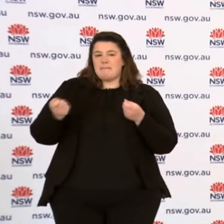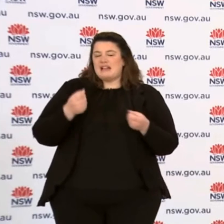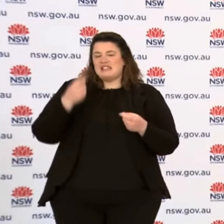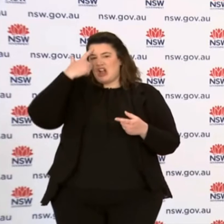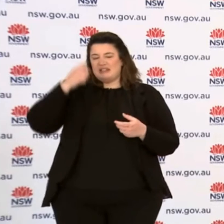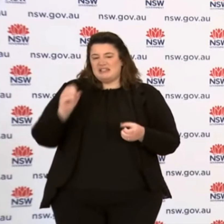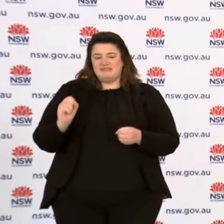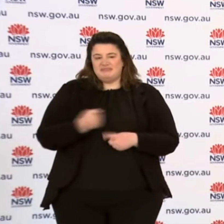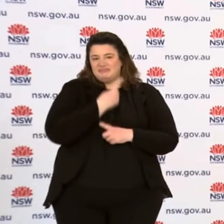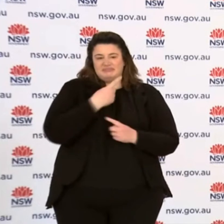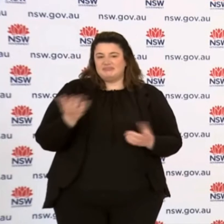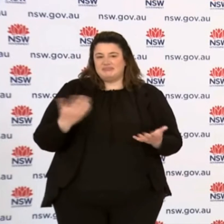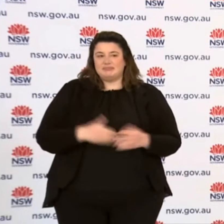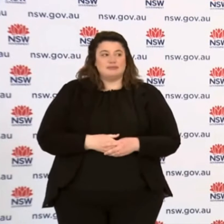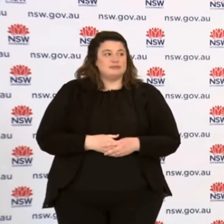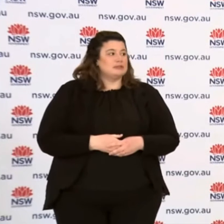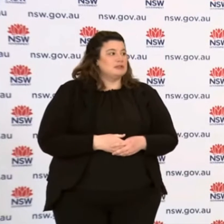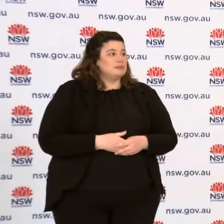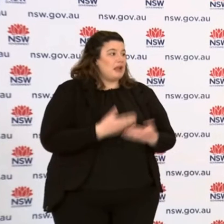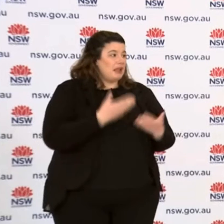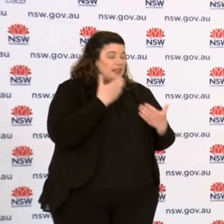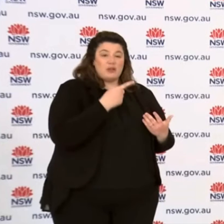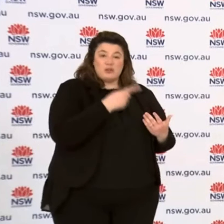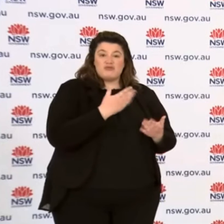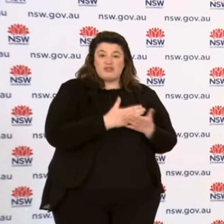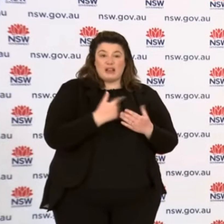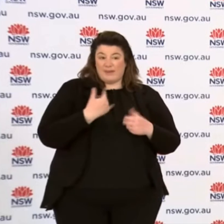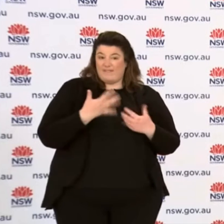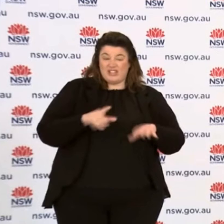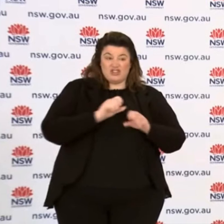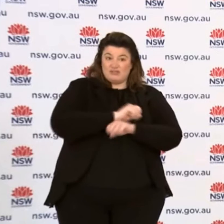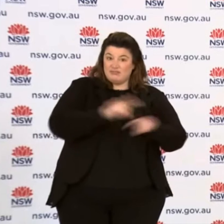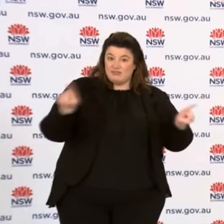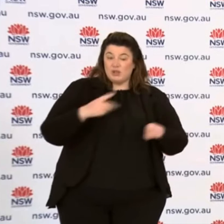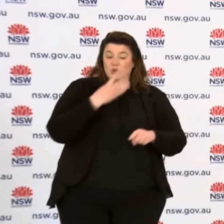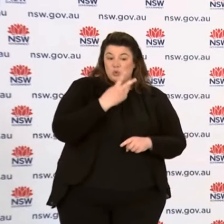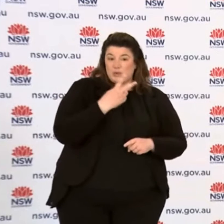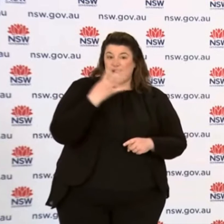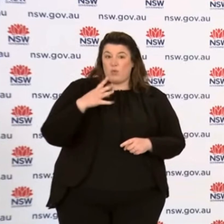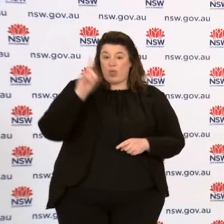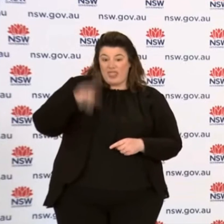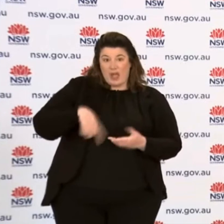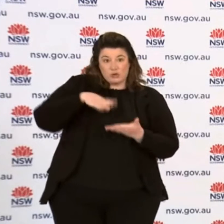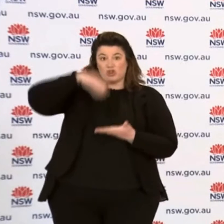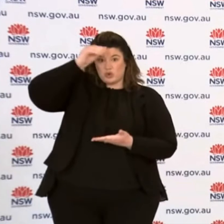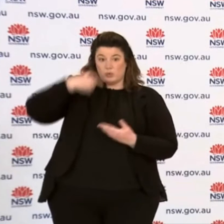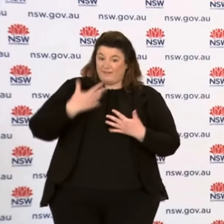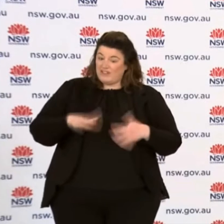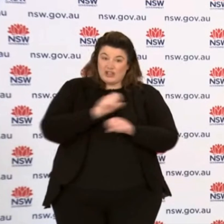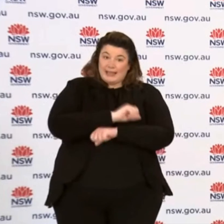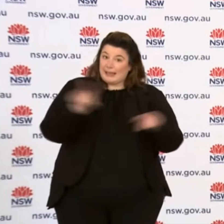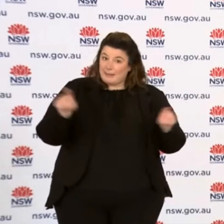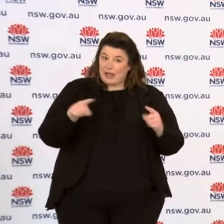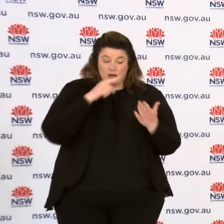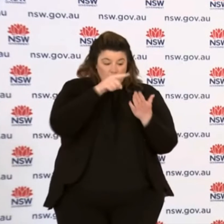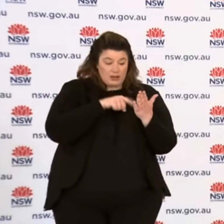people along. And again, thank you for the opportunity to say again, the link has been sent to all 24,000 young people. This is your opportunity to get a little bit